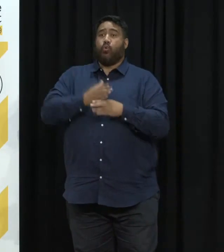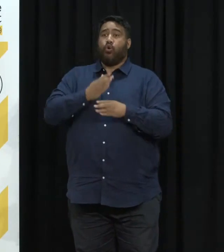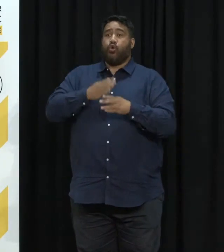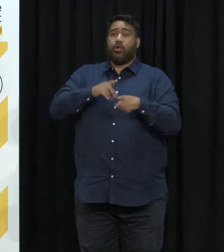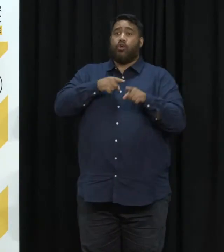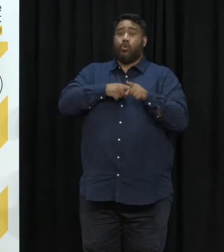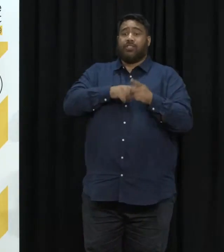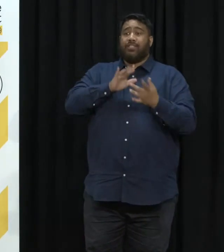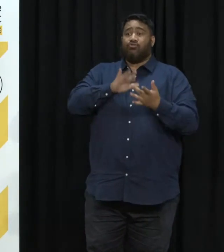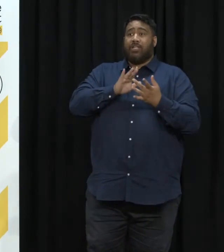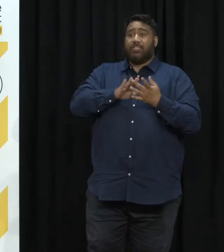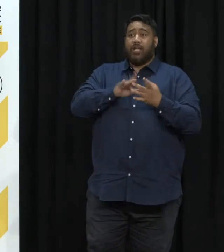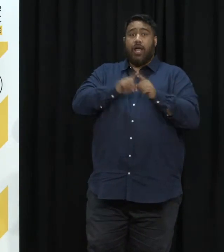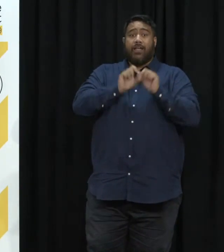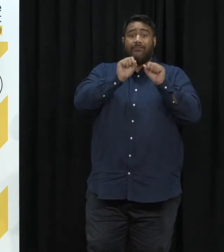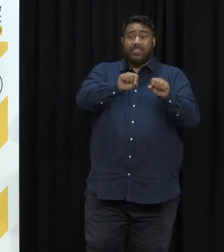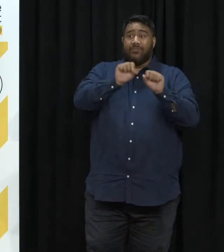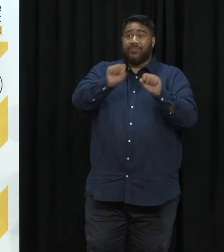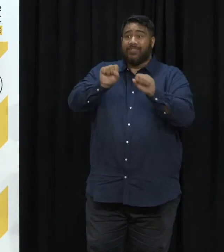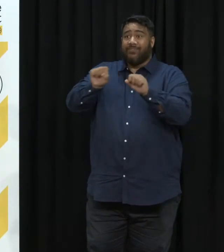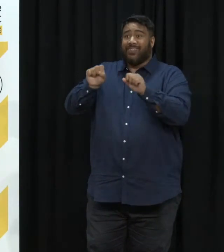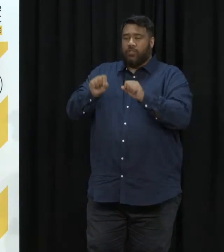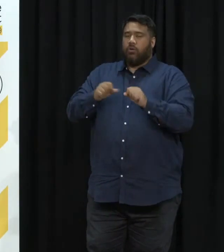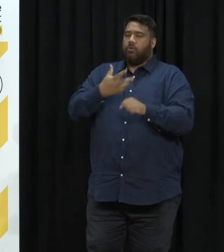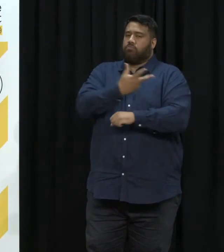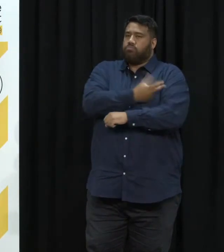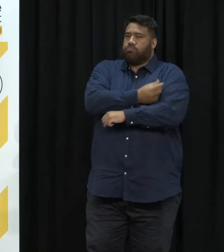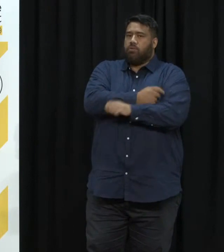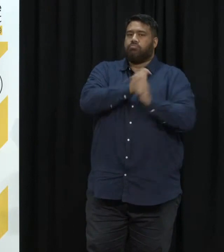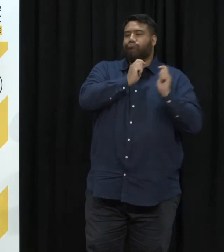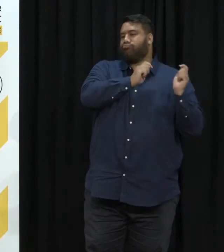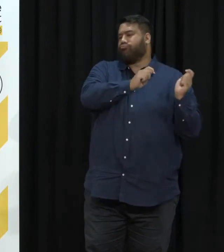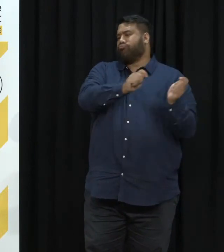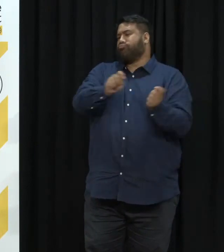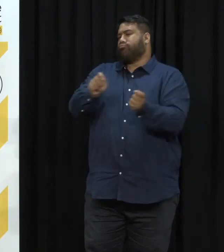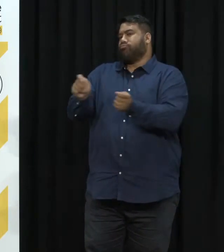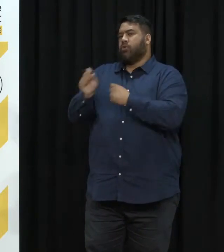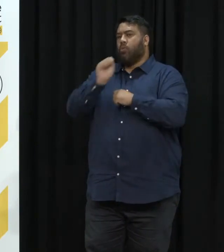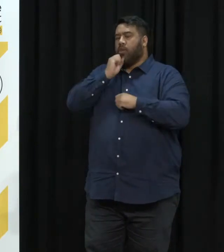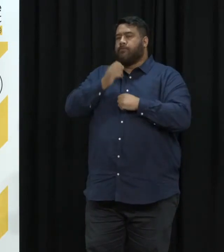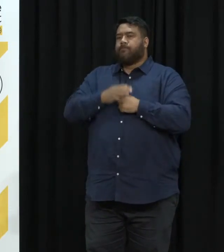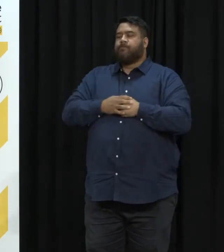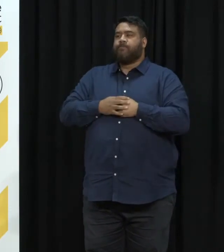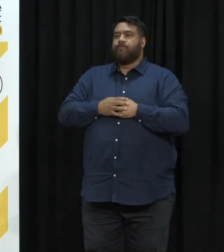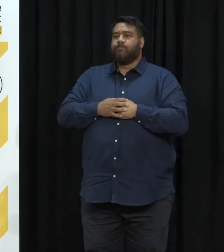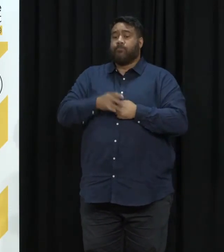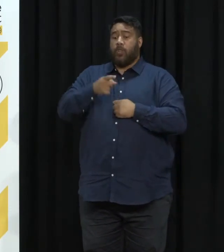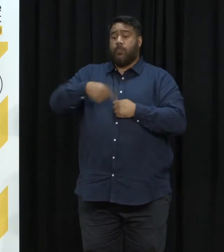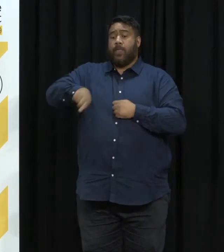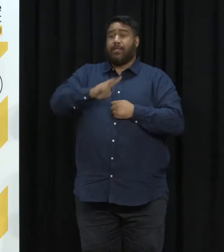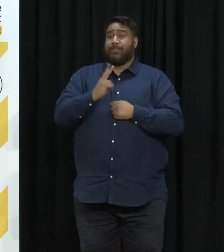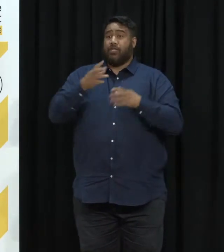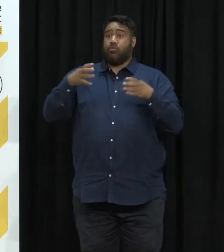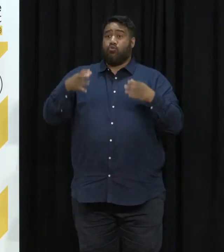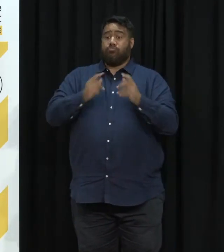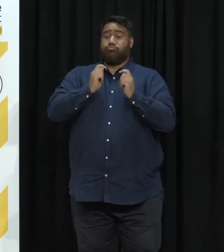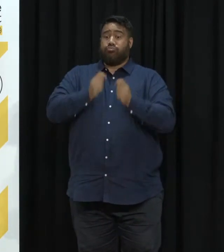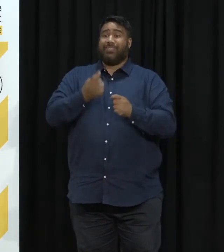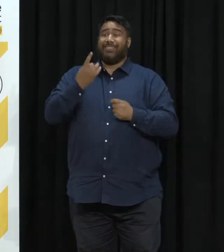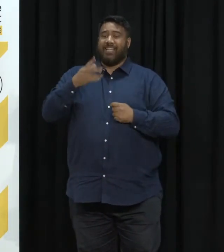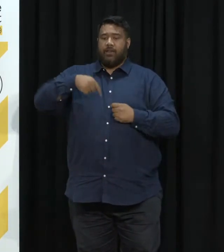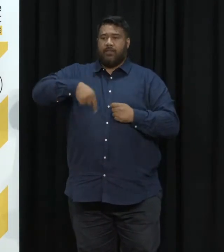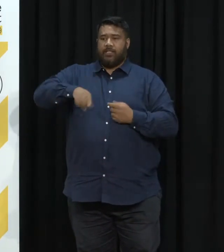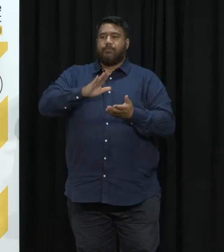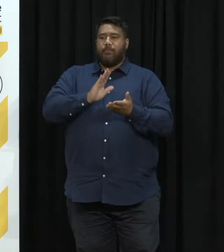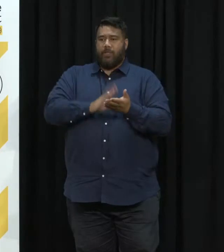who are dealing with those who may be at risk. We expect to begin vaccinating that group this month, but I